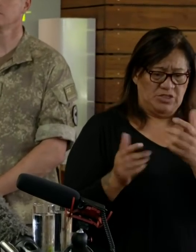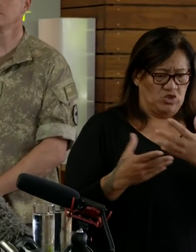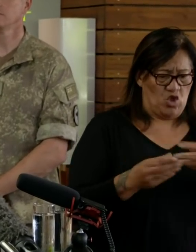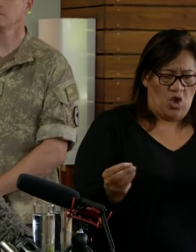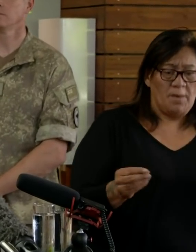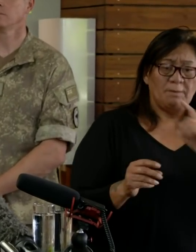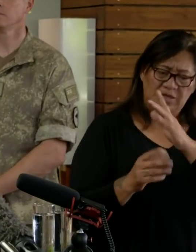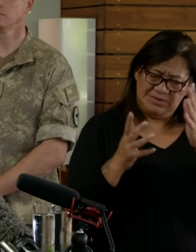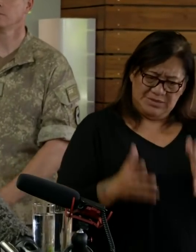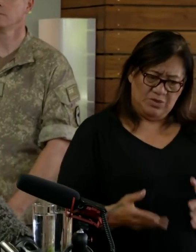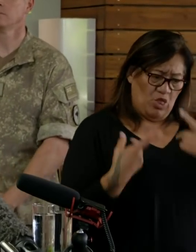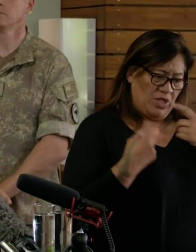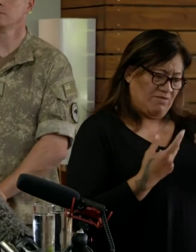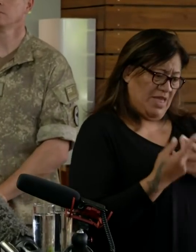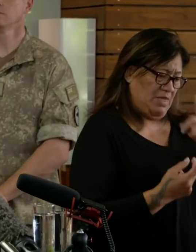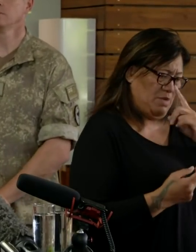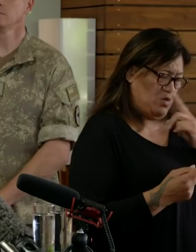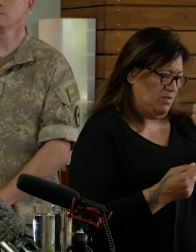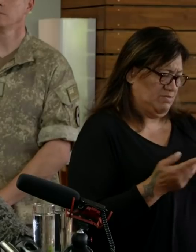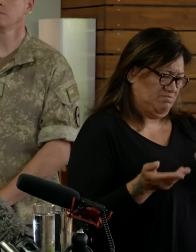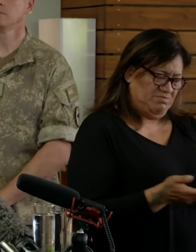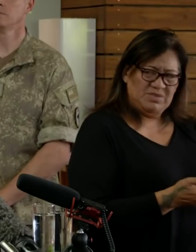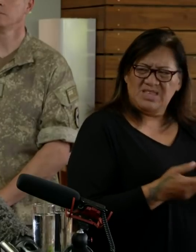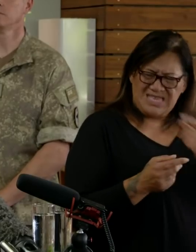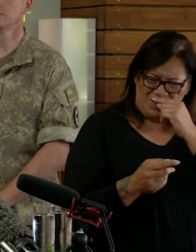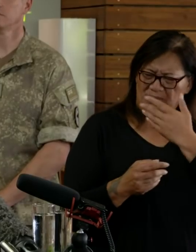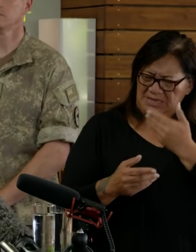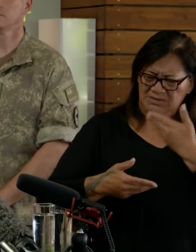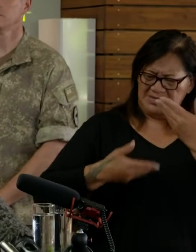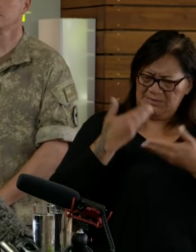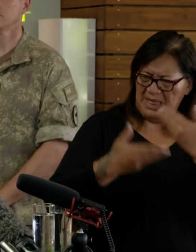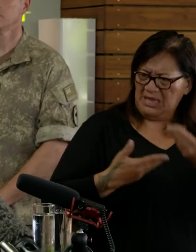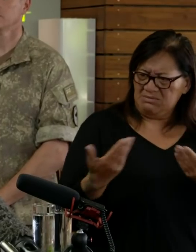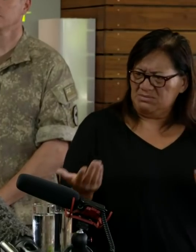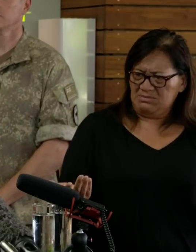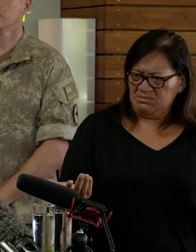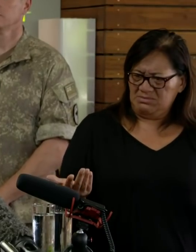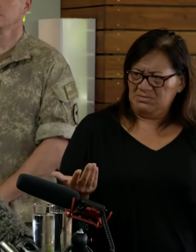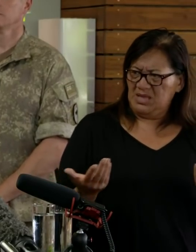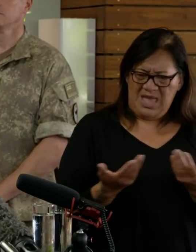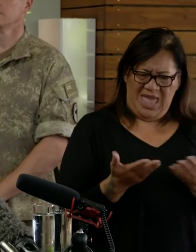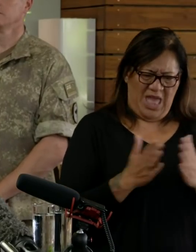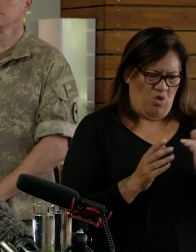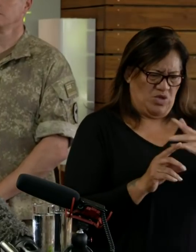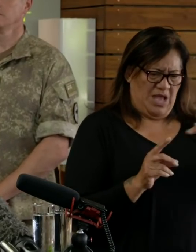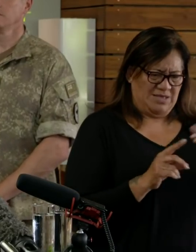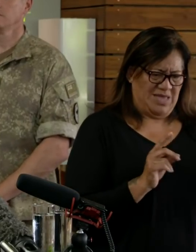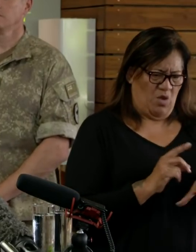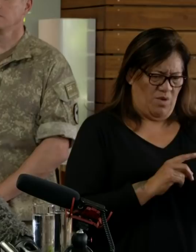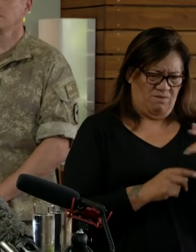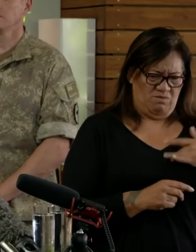time to look after others. Manihuri, can you talk us through how Ngāti Awa has responded with